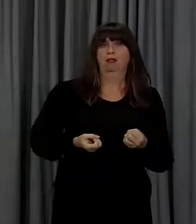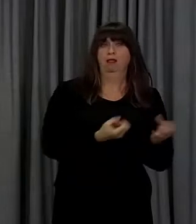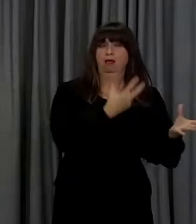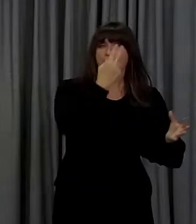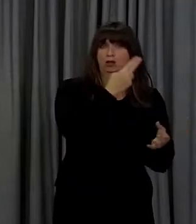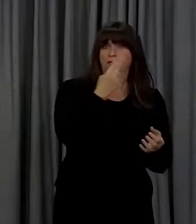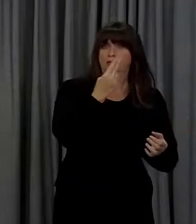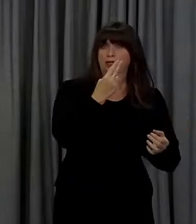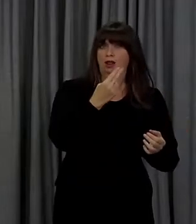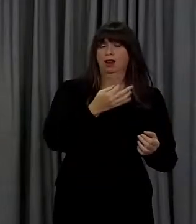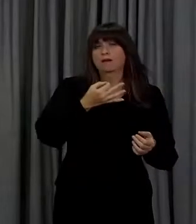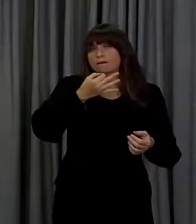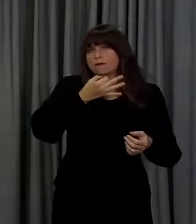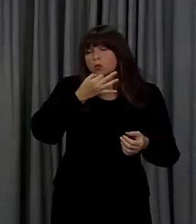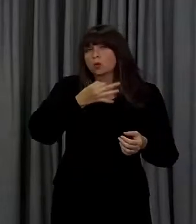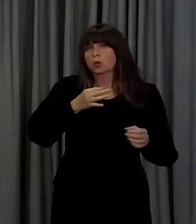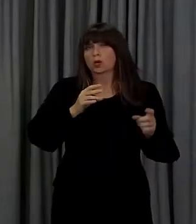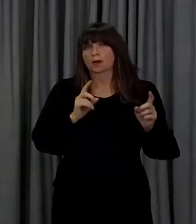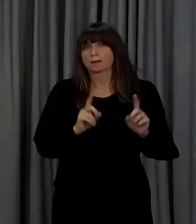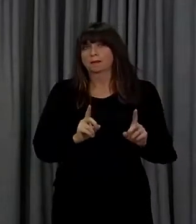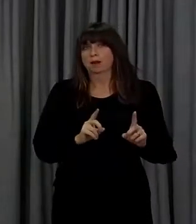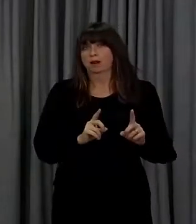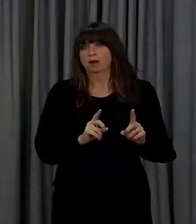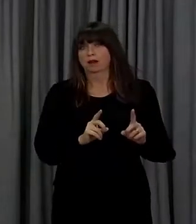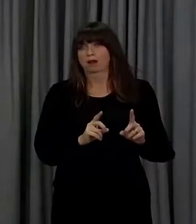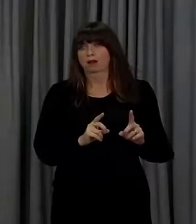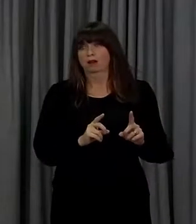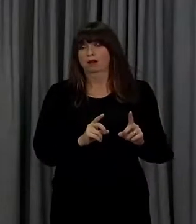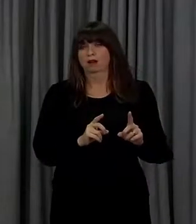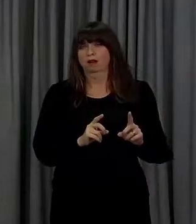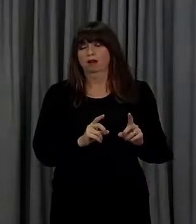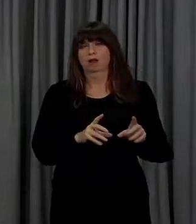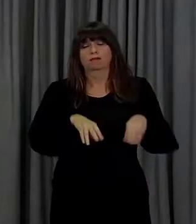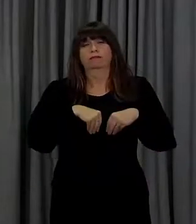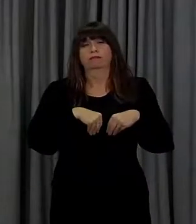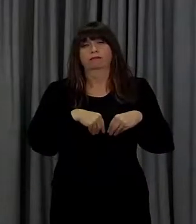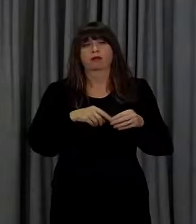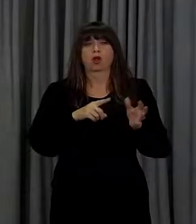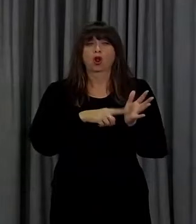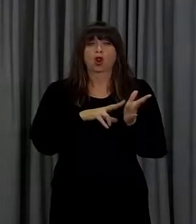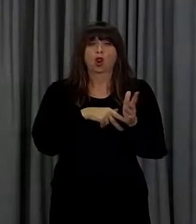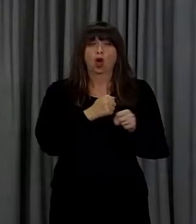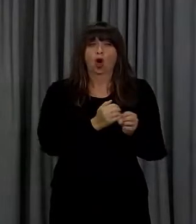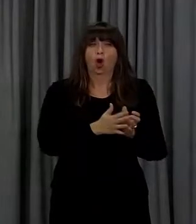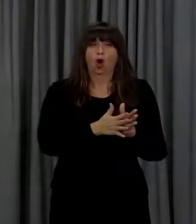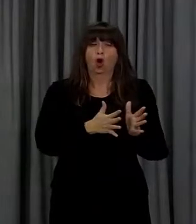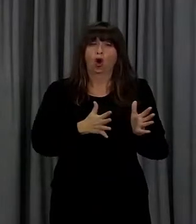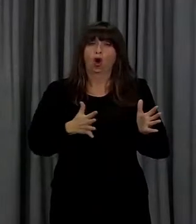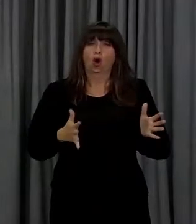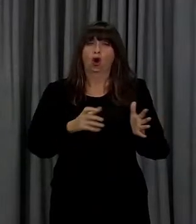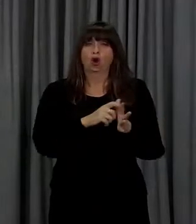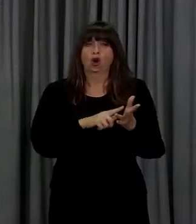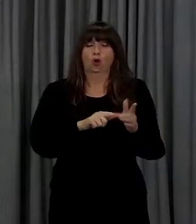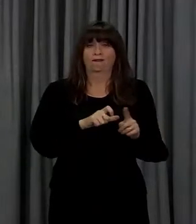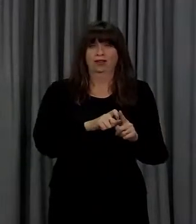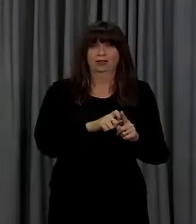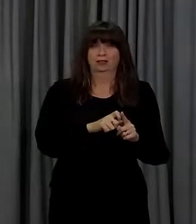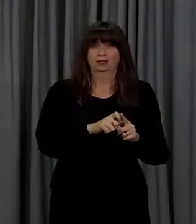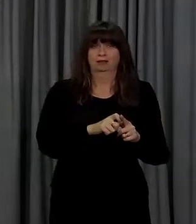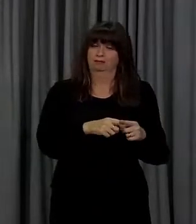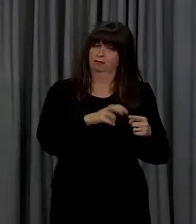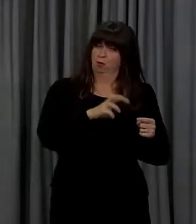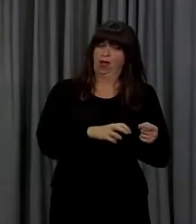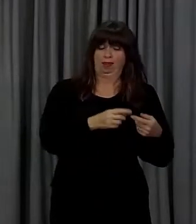hospitalised. That means fewer people who had long COVID. All of those things make a difference. And that